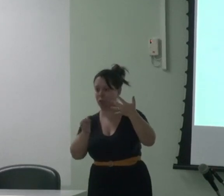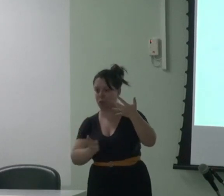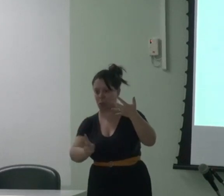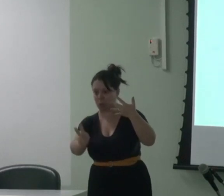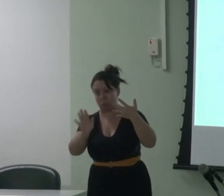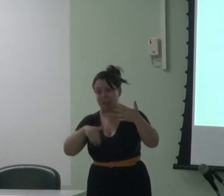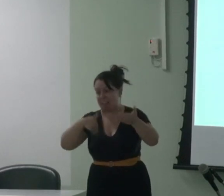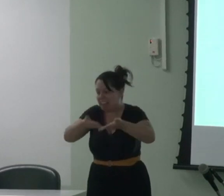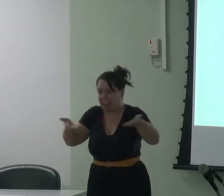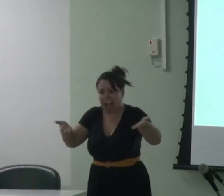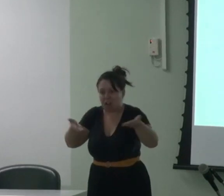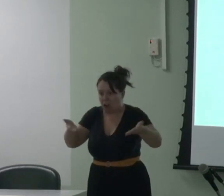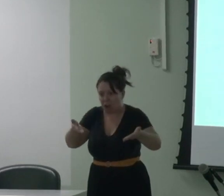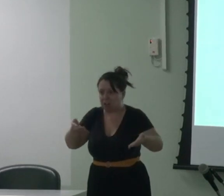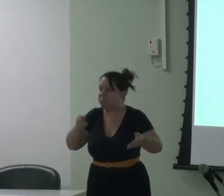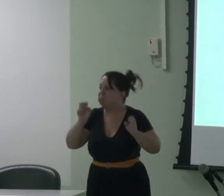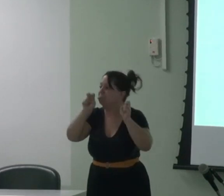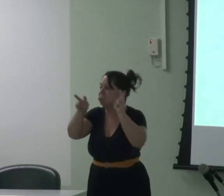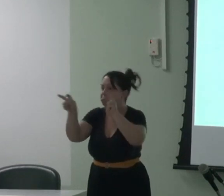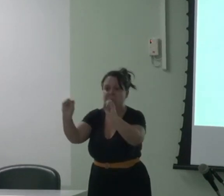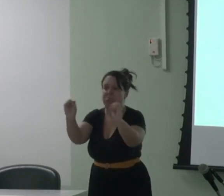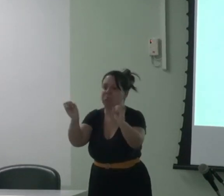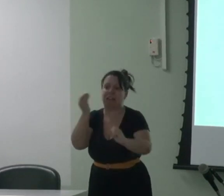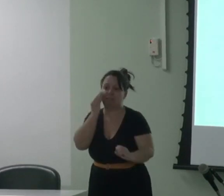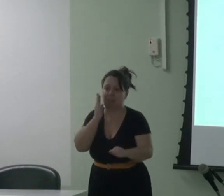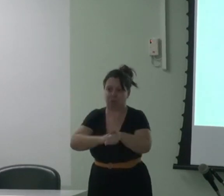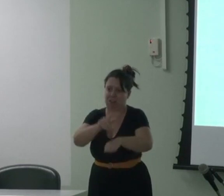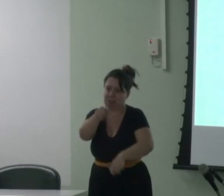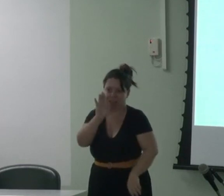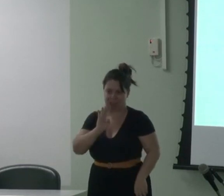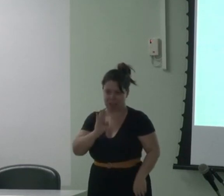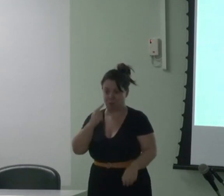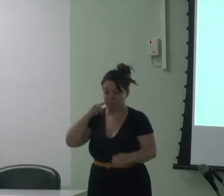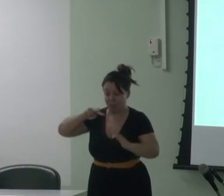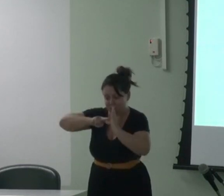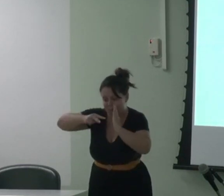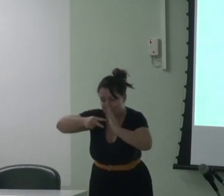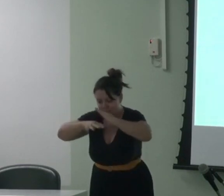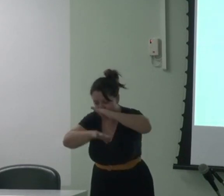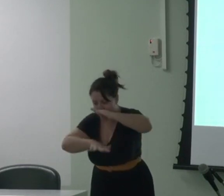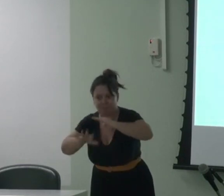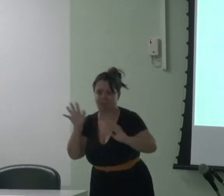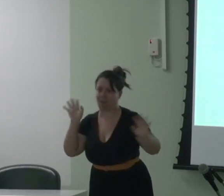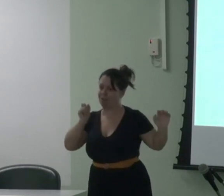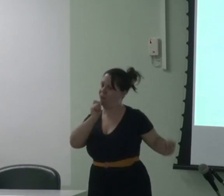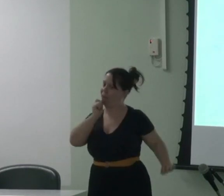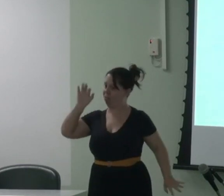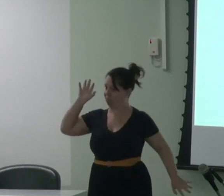heard about people trying to do that right now.